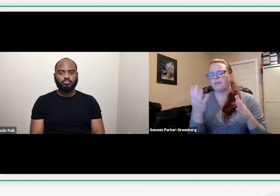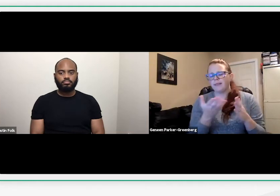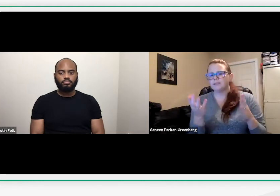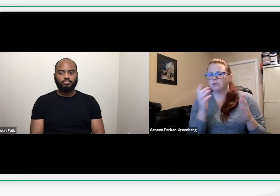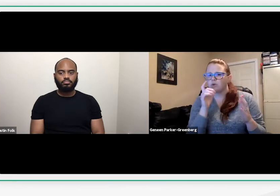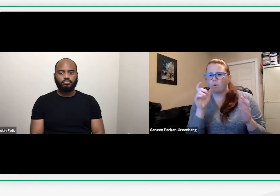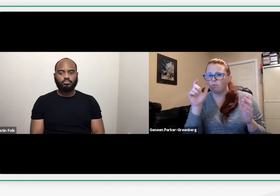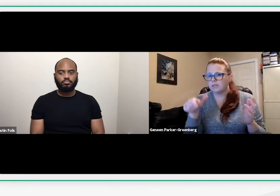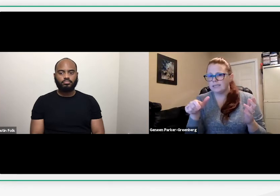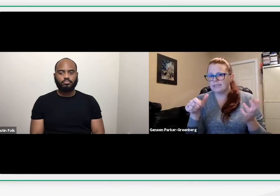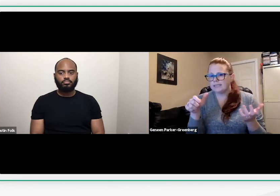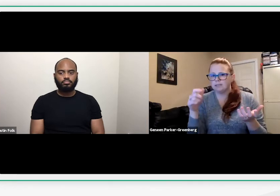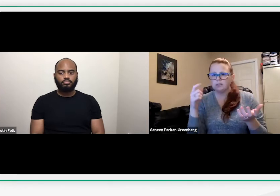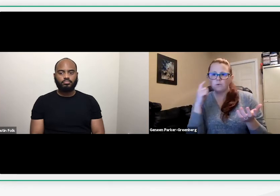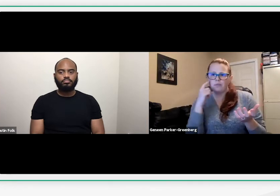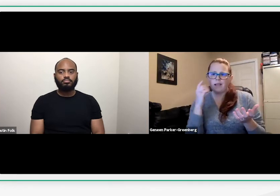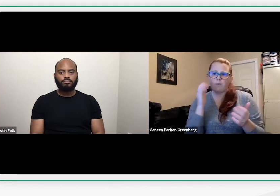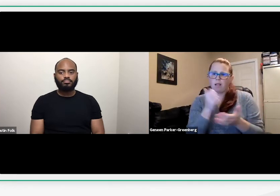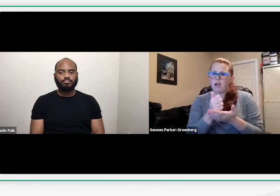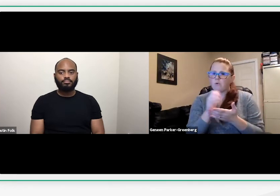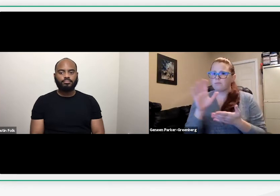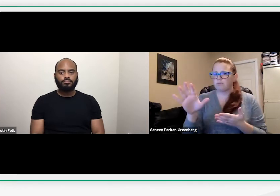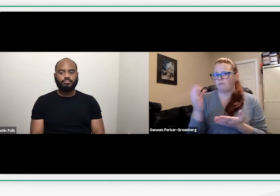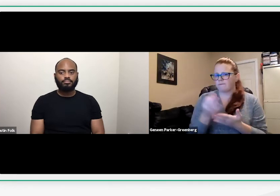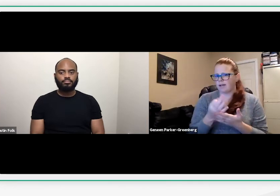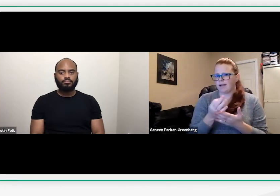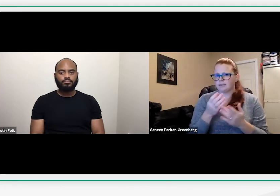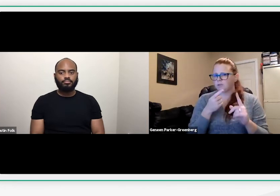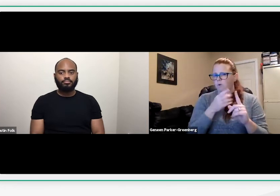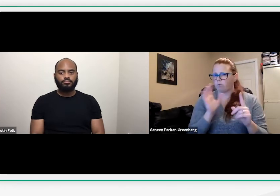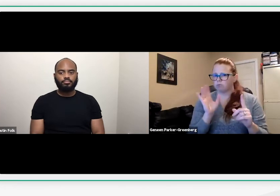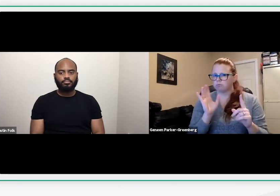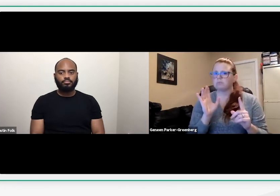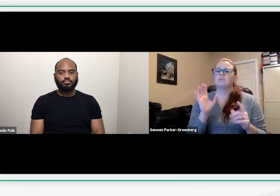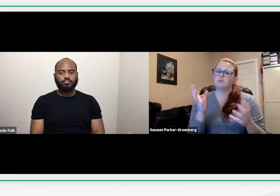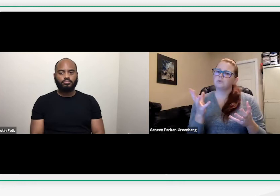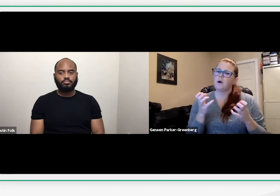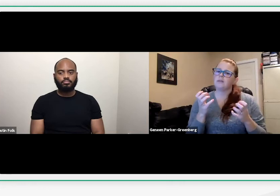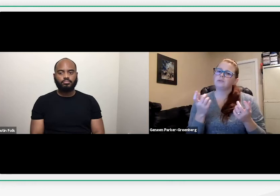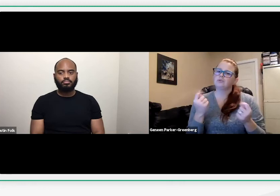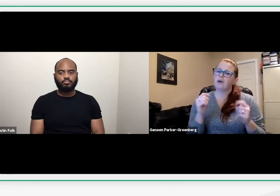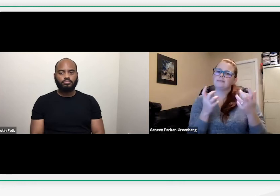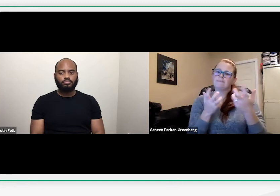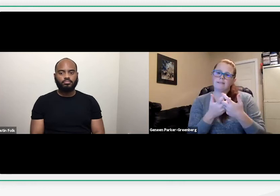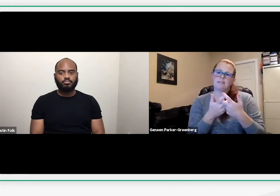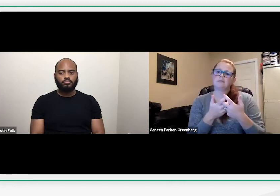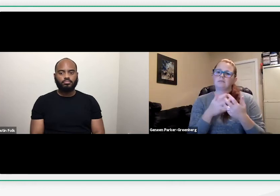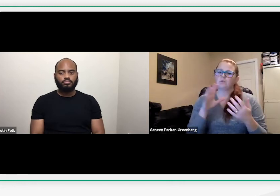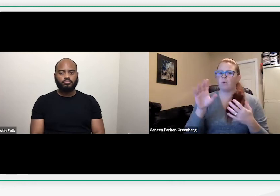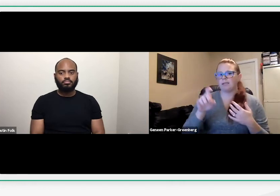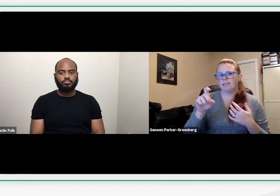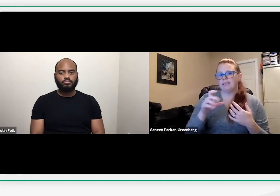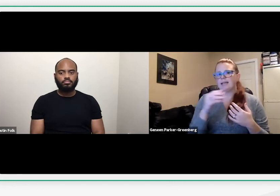at the end of the day and don't open accounts that you don't need or that you don't think will help your financial standing and help you